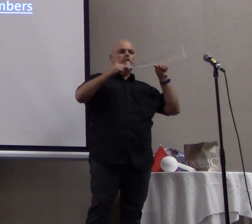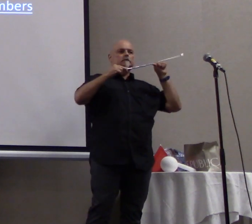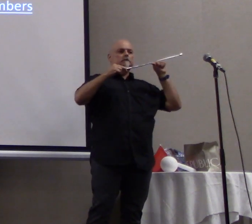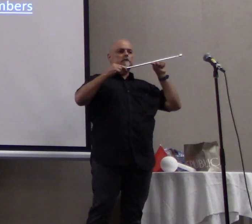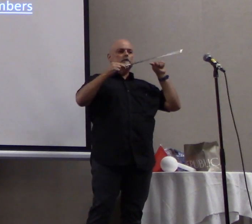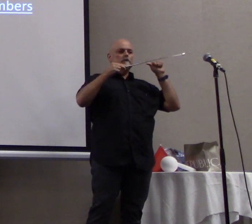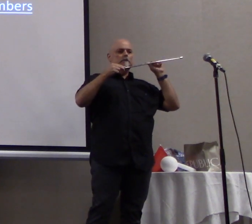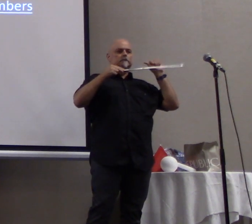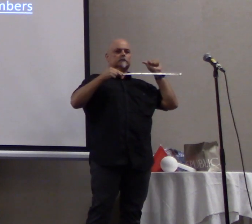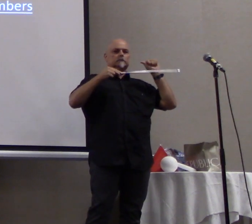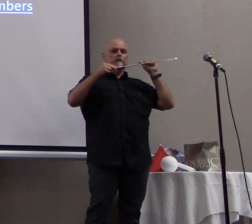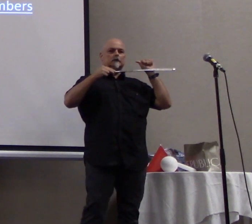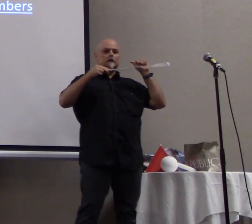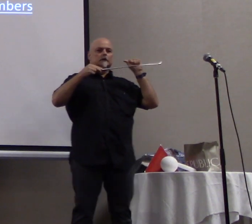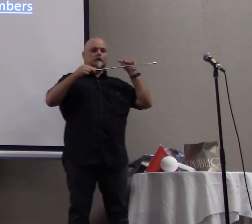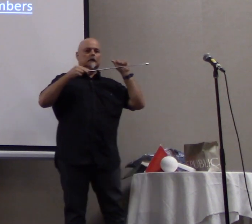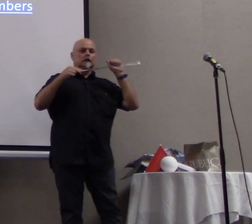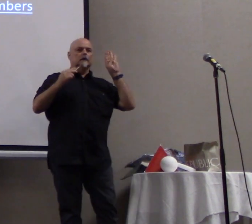Okay.